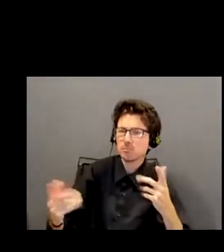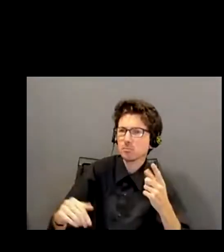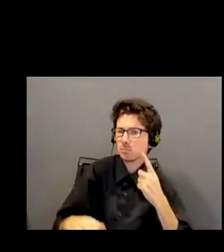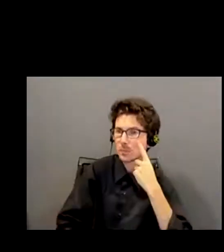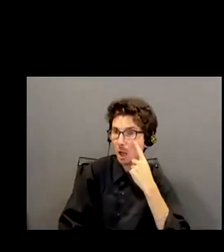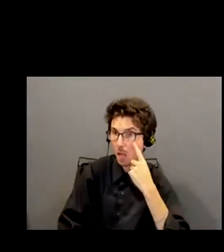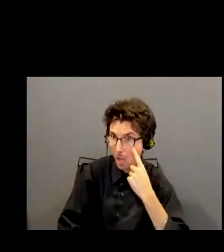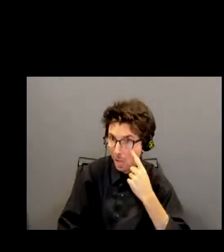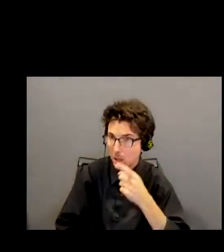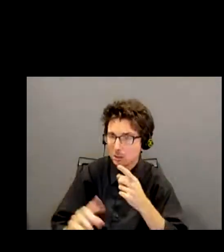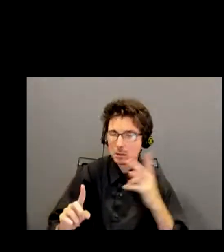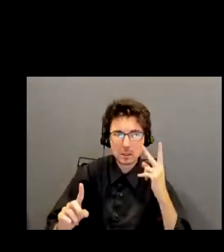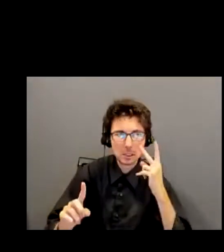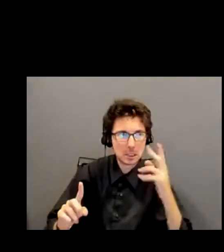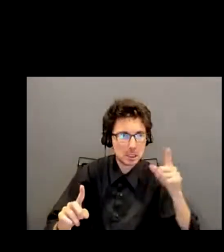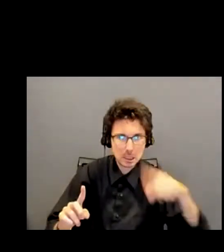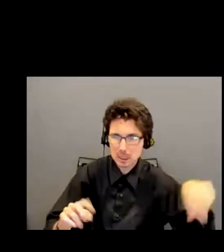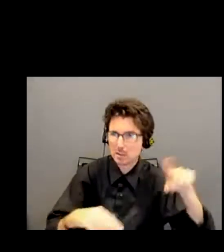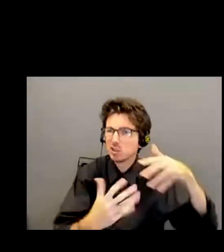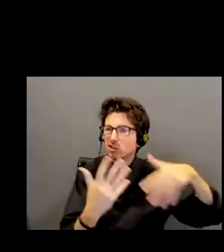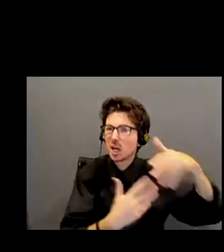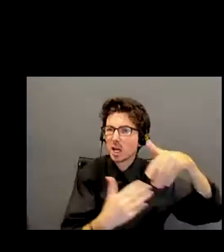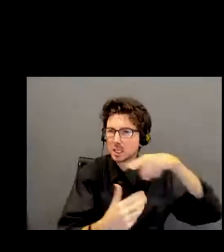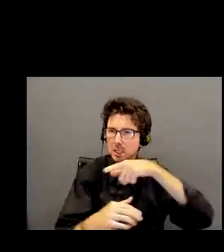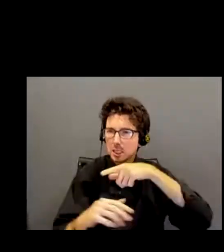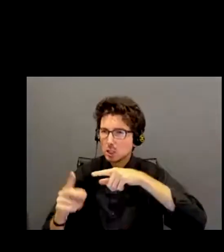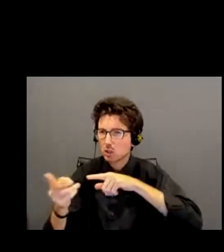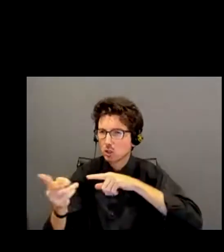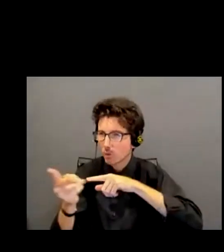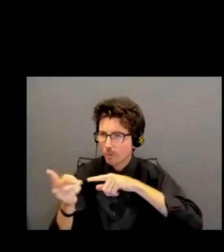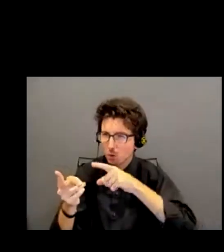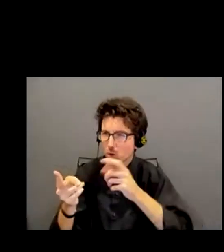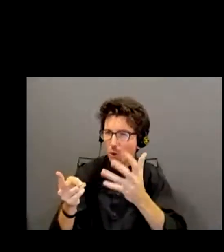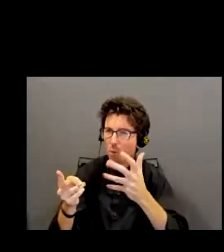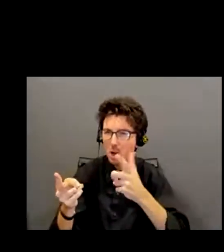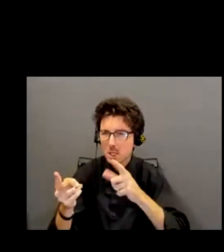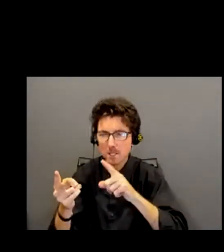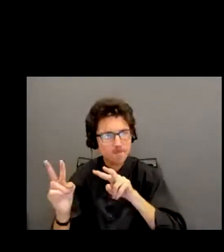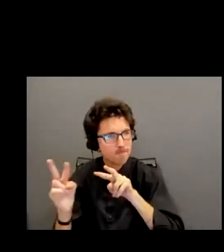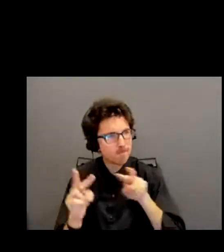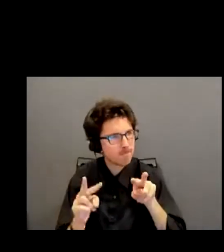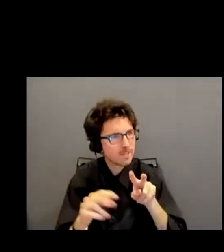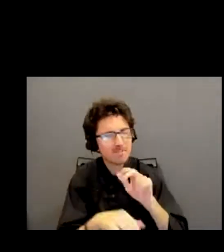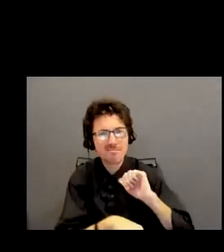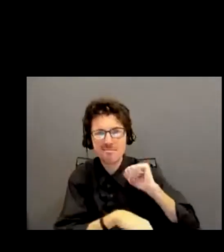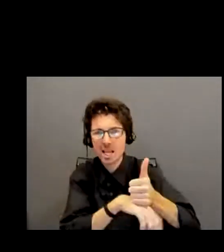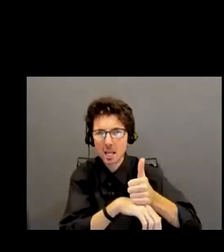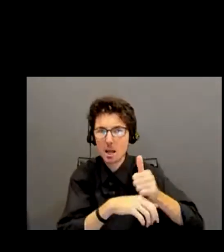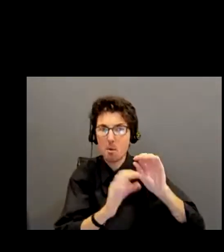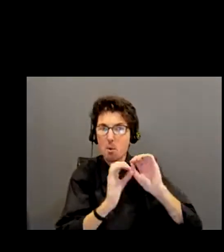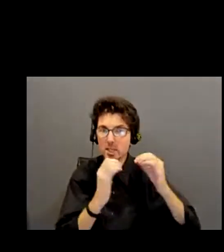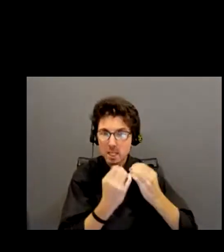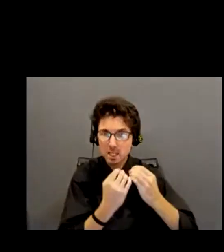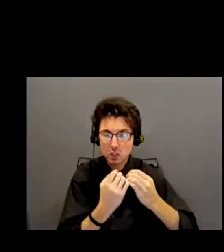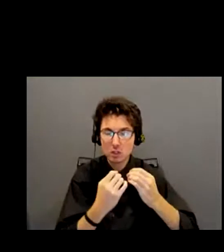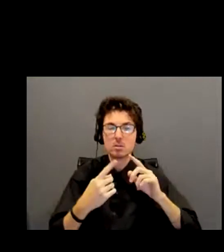society that led you to establish your organization? And what is the main tool by which you have chosen to